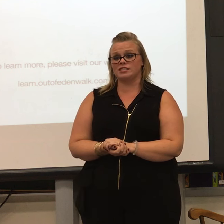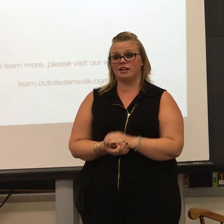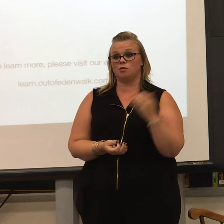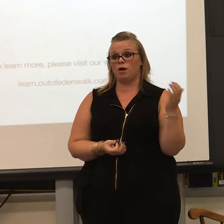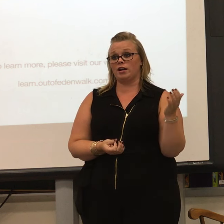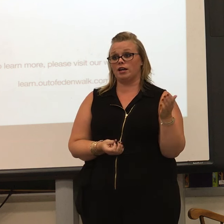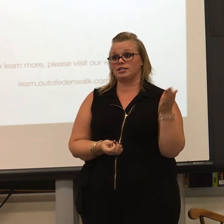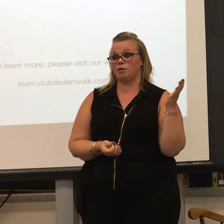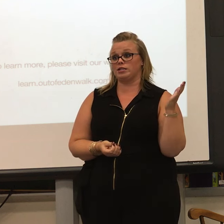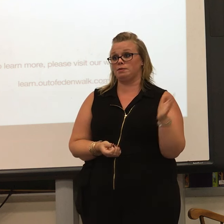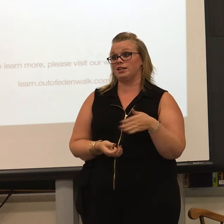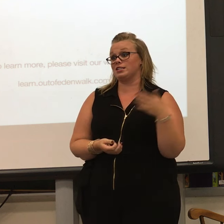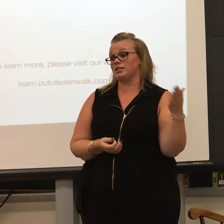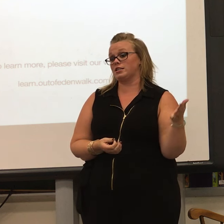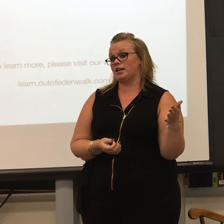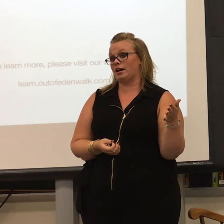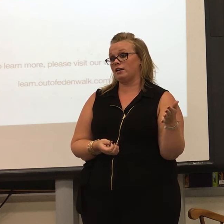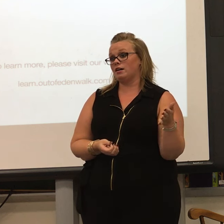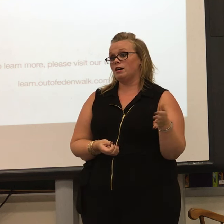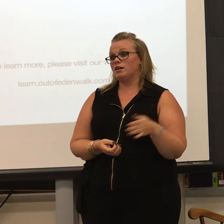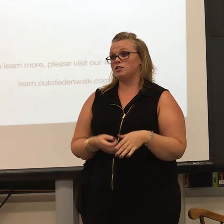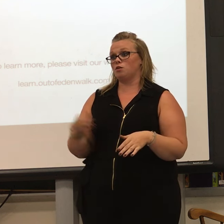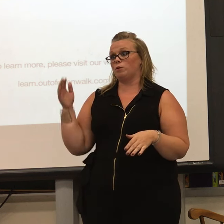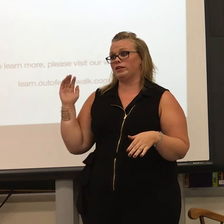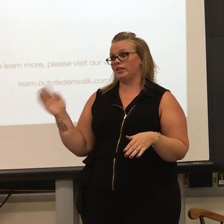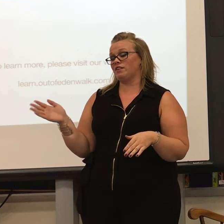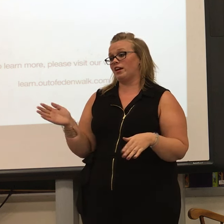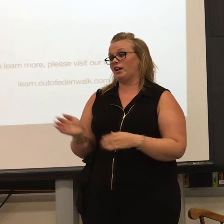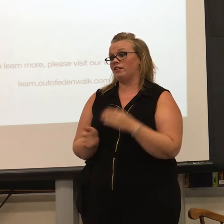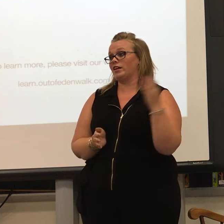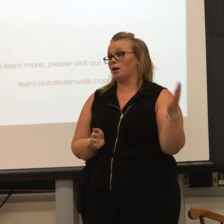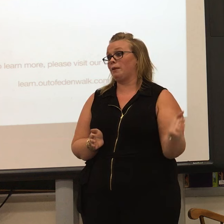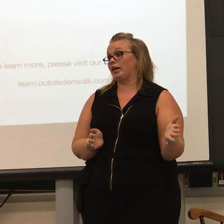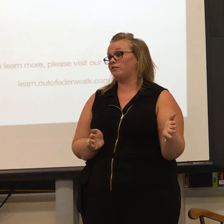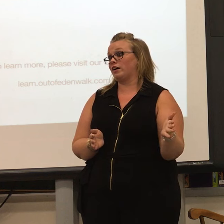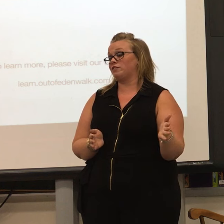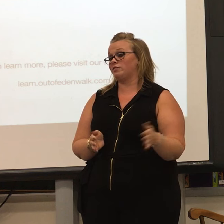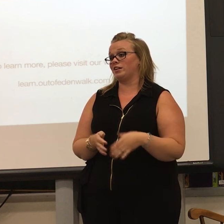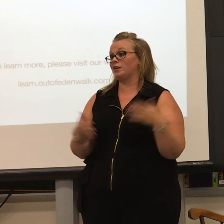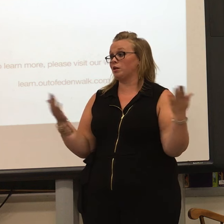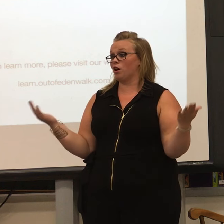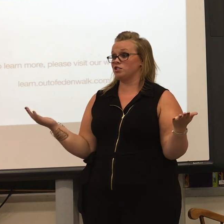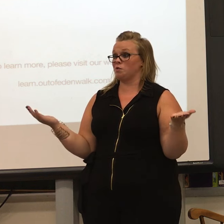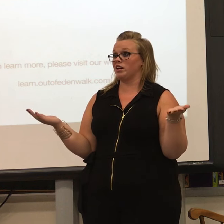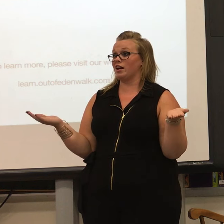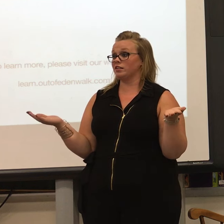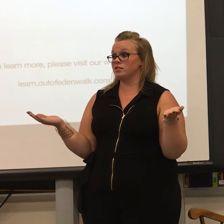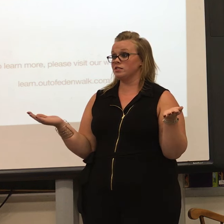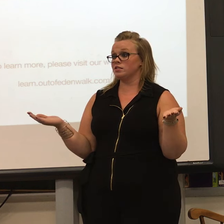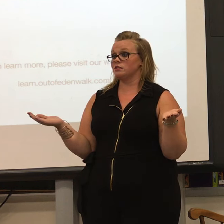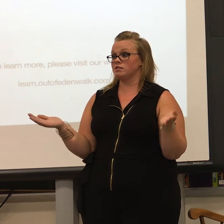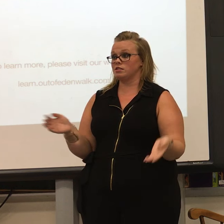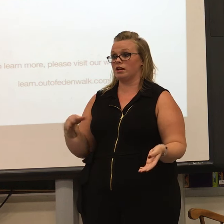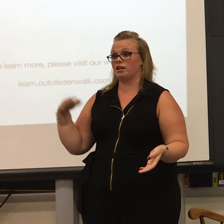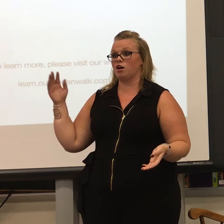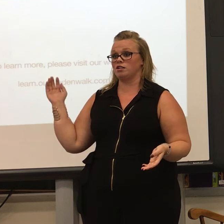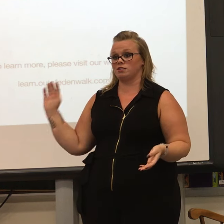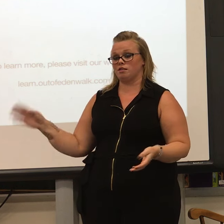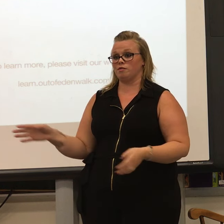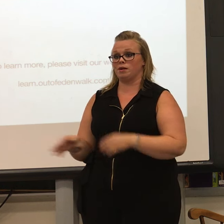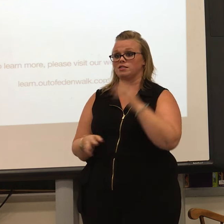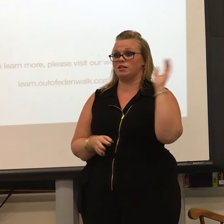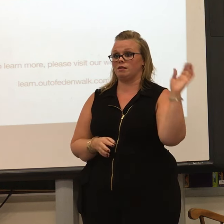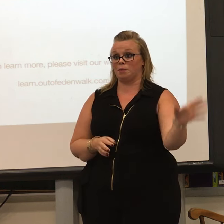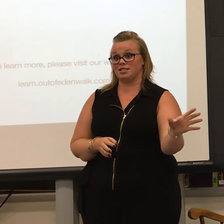So for the Stanton one, it's going to be an extended day. So we'd leave at 8, they'd come back at 5:15, and it would cost $20. So that